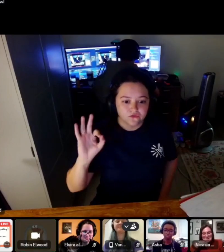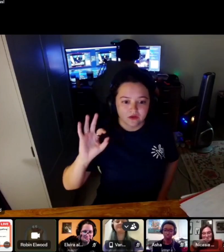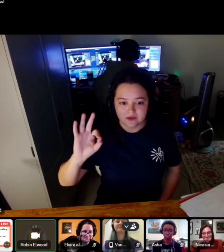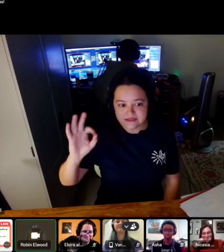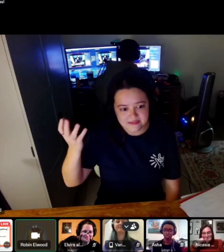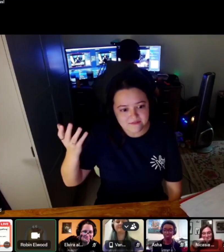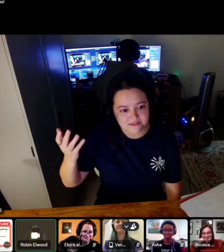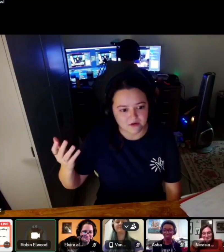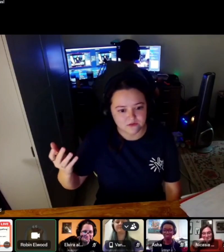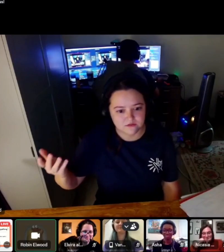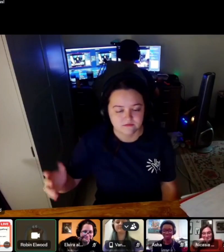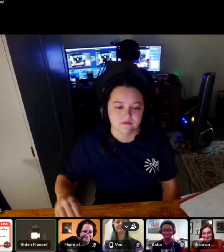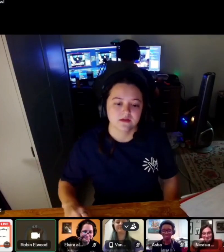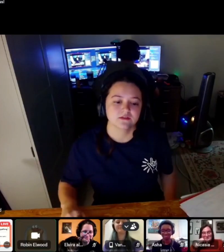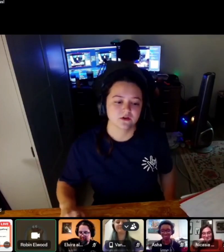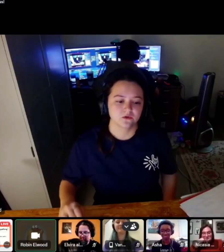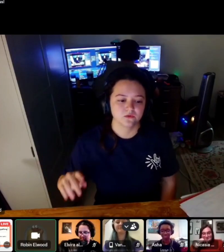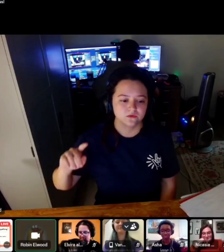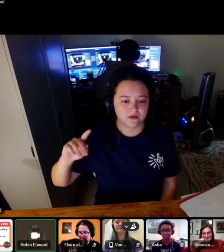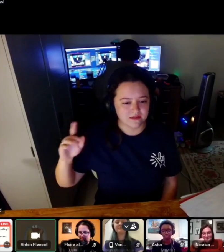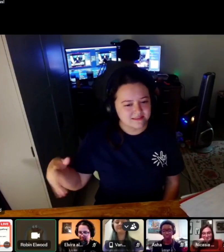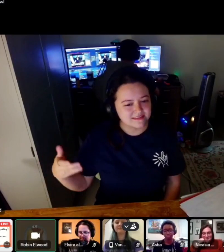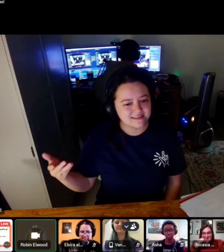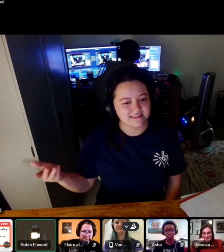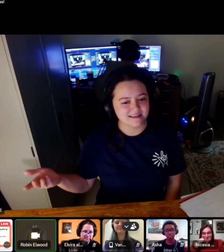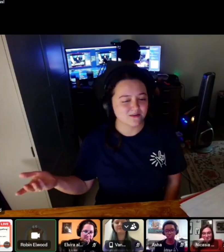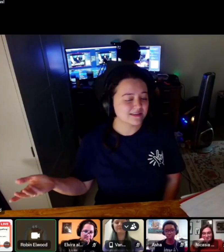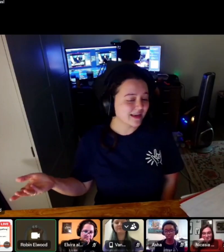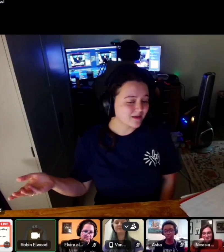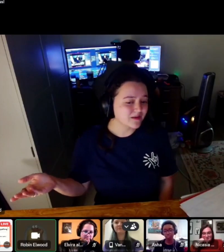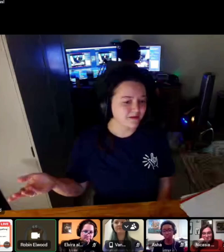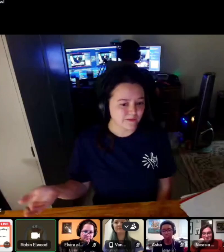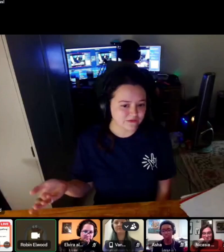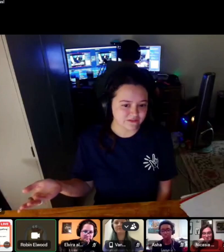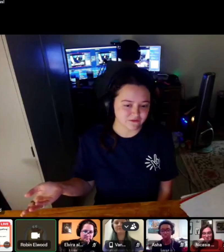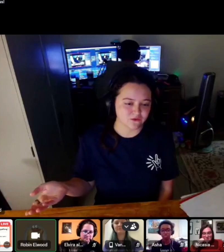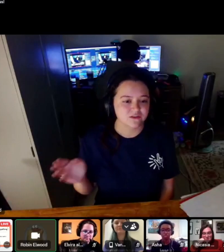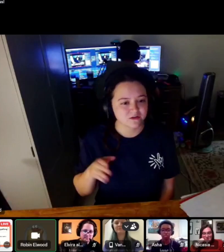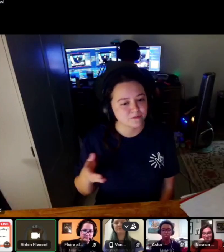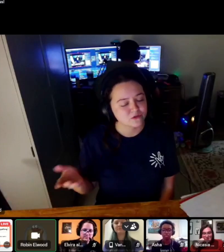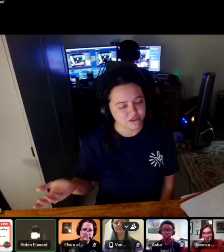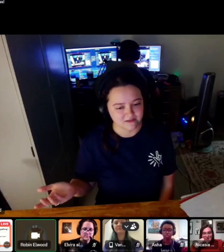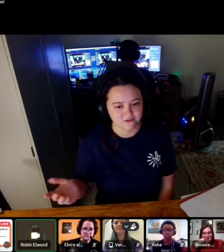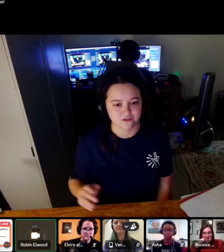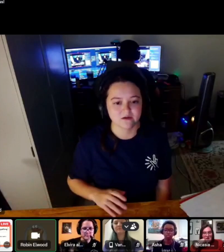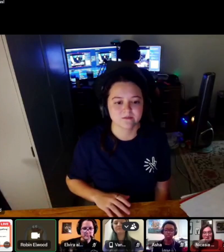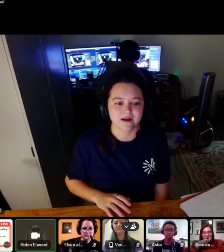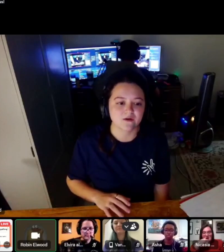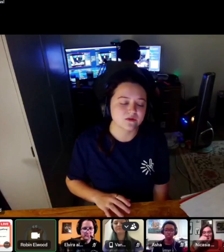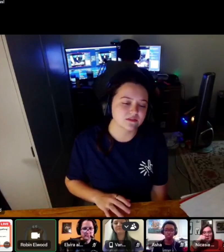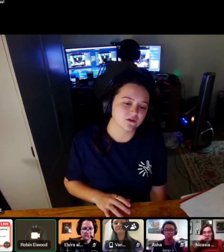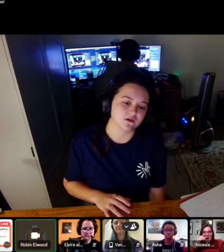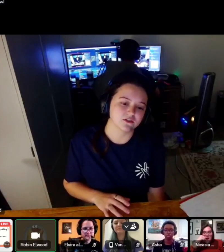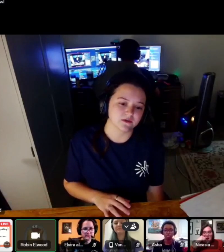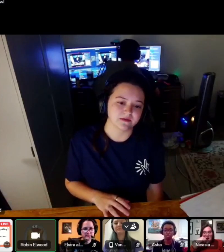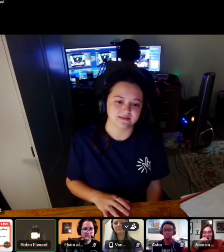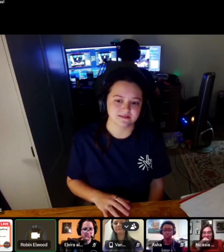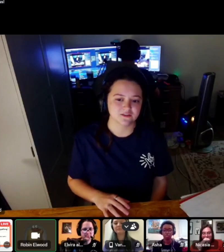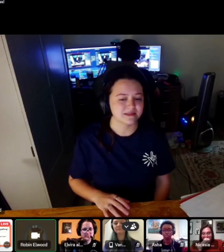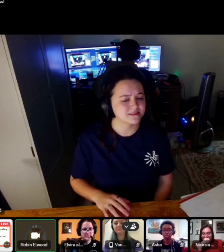It makes the F sound. So in instances like those, it can be a little bit more difficult, a little bit more challenging, but I always encourage it because it just makes it